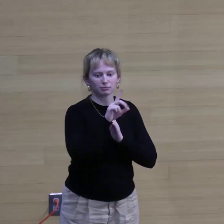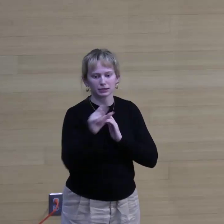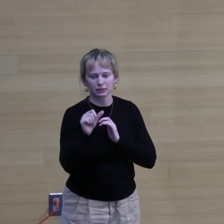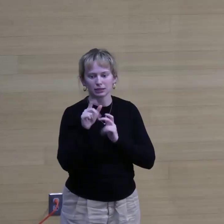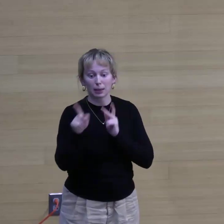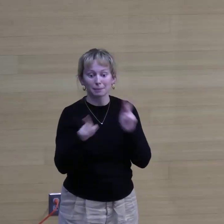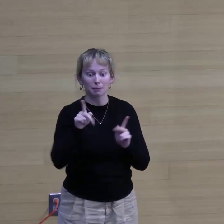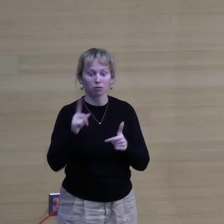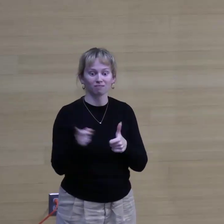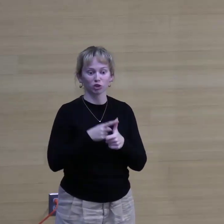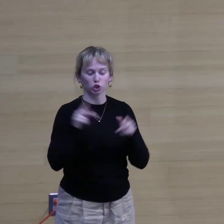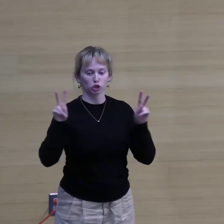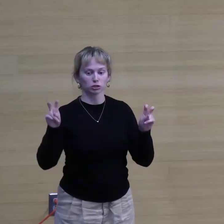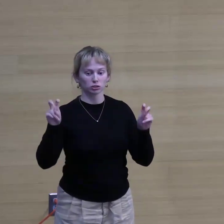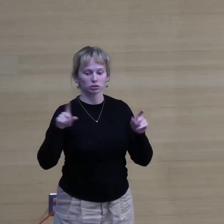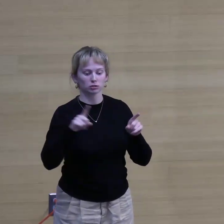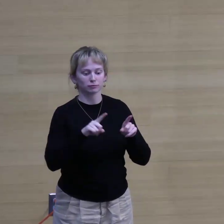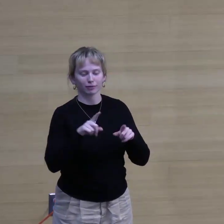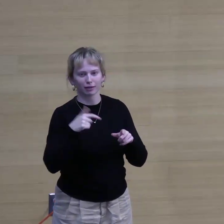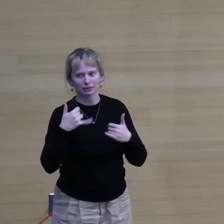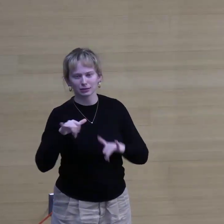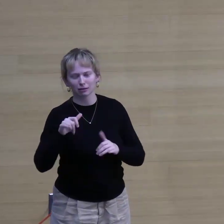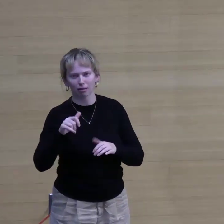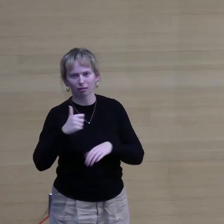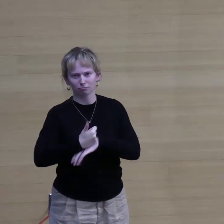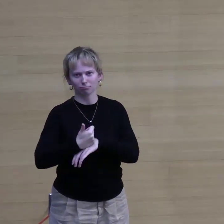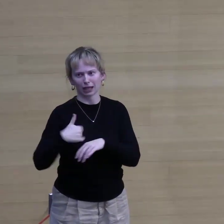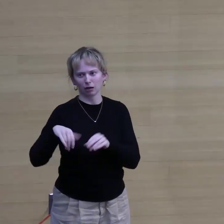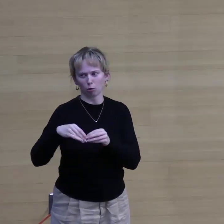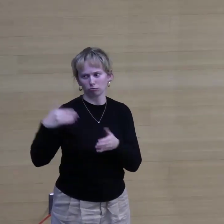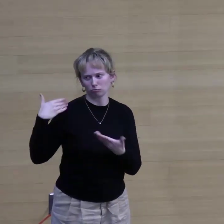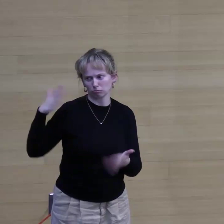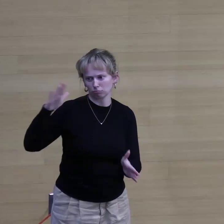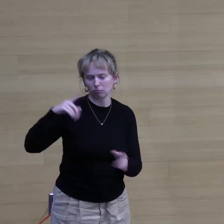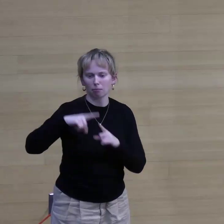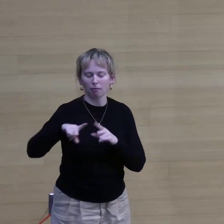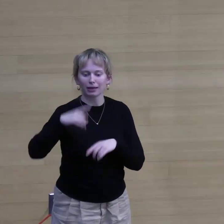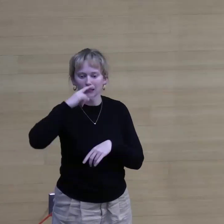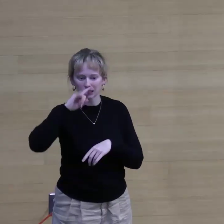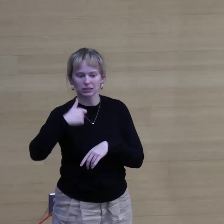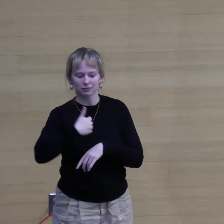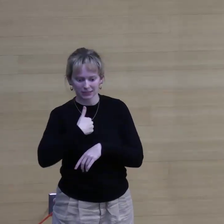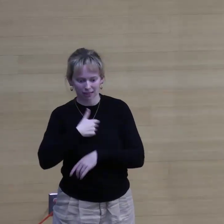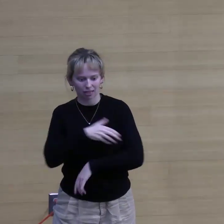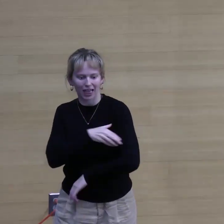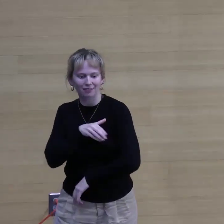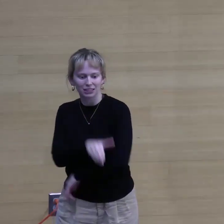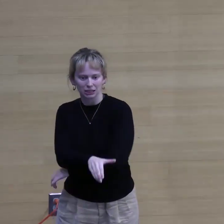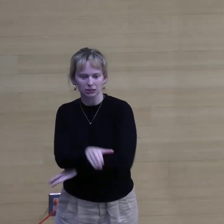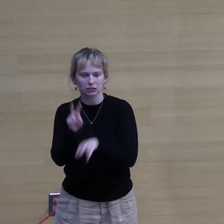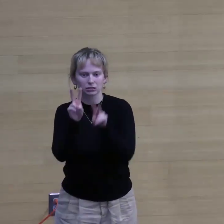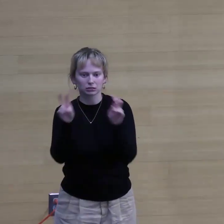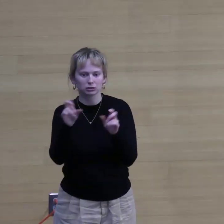People First. And, I don't know if it still exists anymore, but there was a group called Kids as Self-Advocates for a long time that